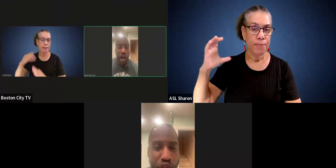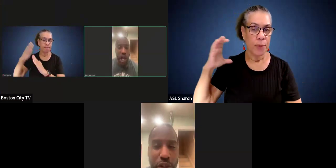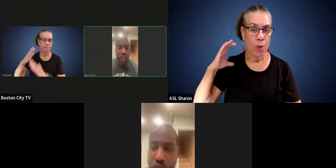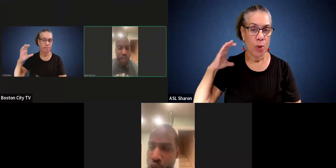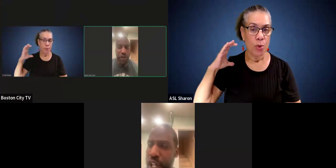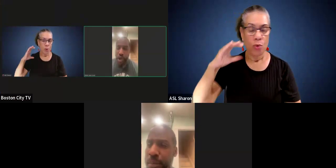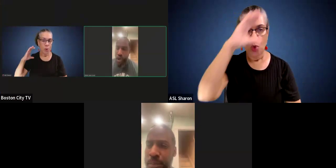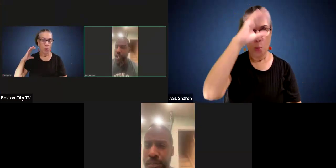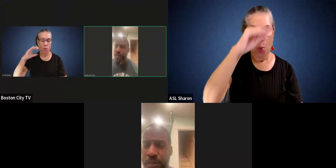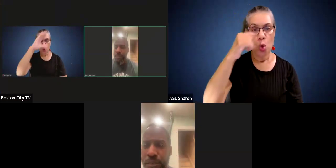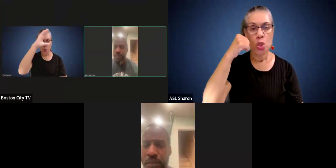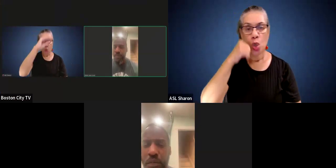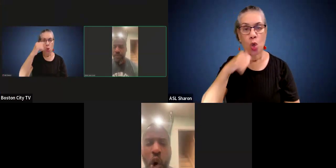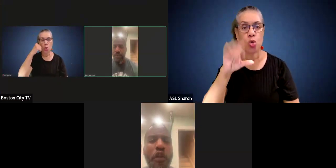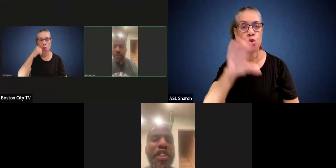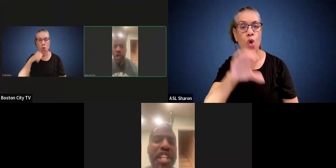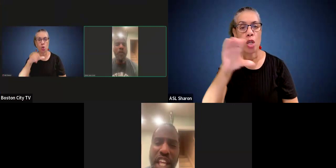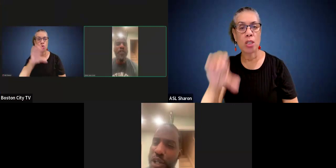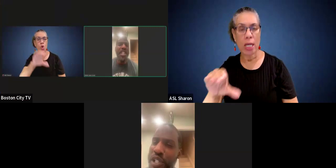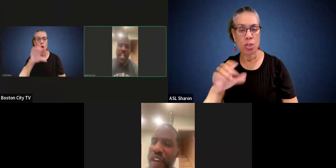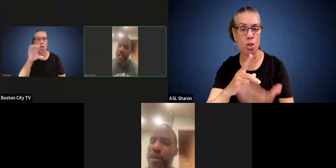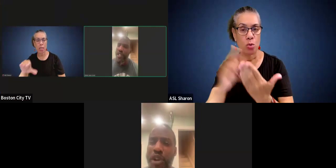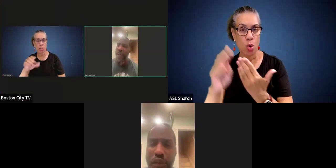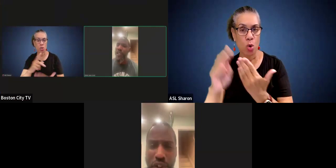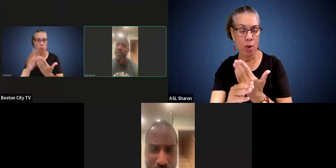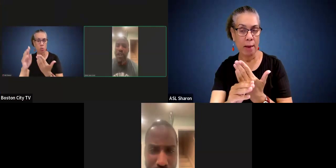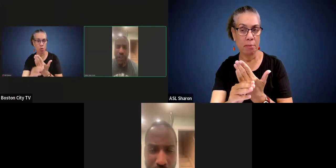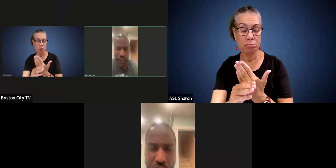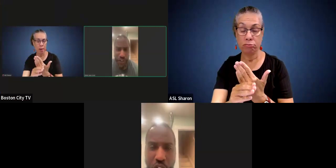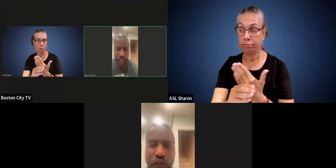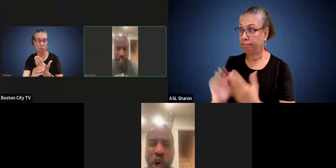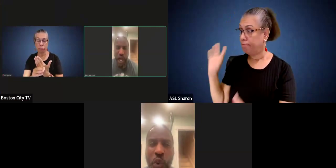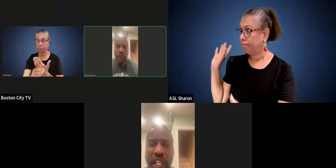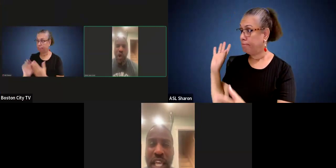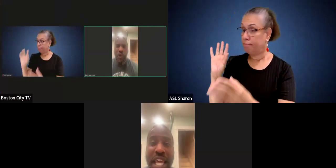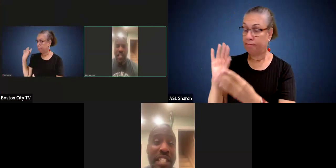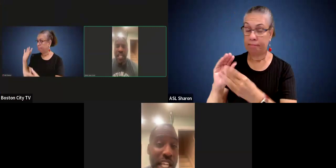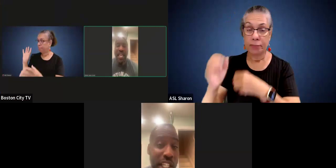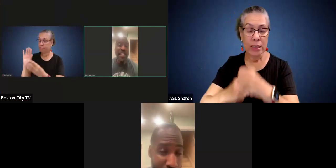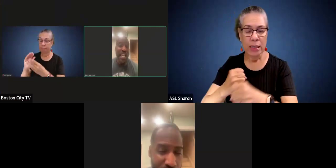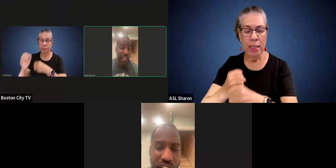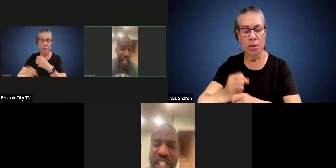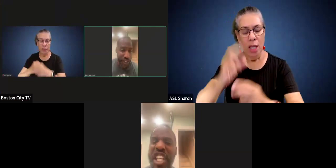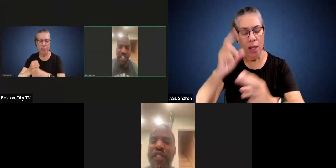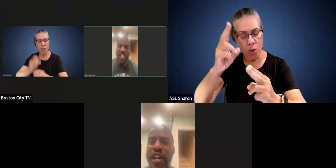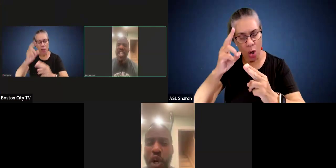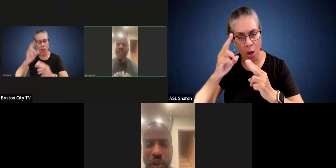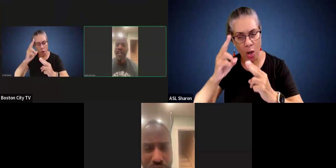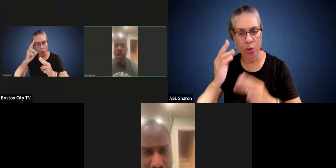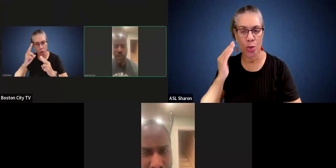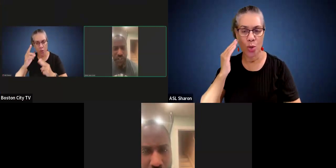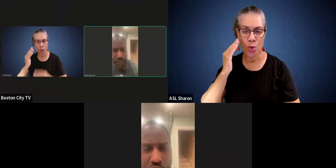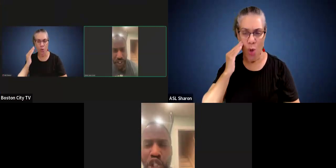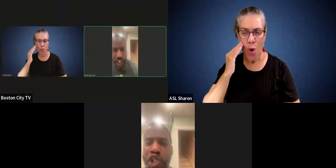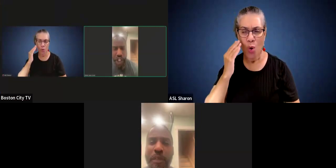Cross Country program. Over the years, I've had the privilege of knowing Ted Laska and Steve